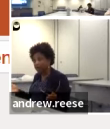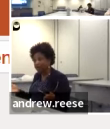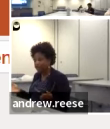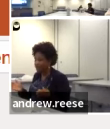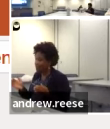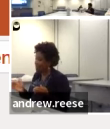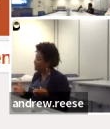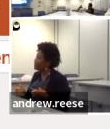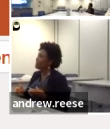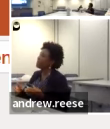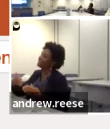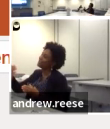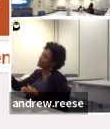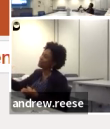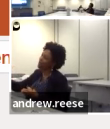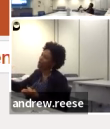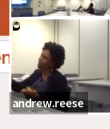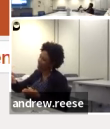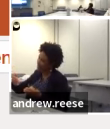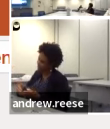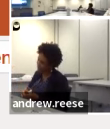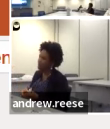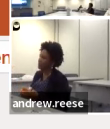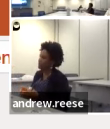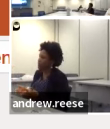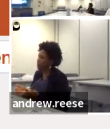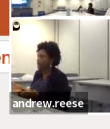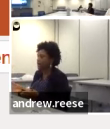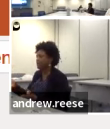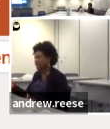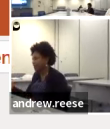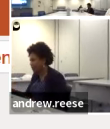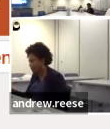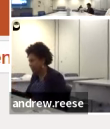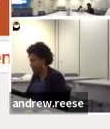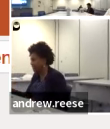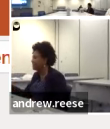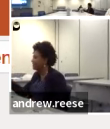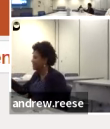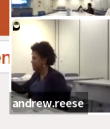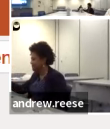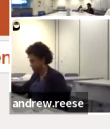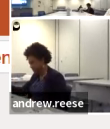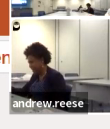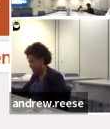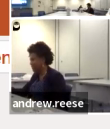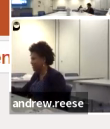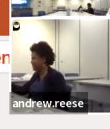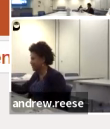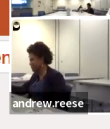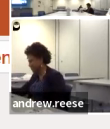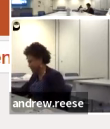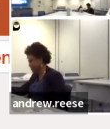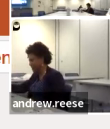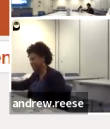work. Partner with the person to call, you know. You don't have to make the call with the person, but remind the